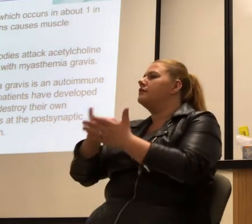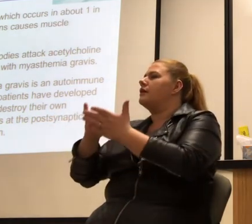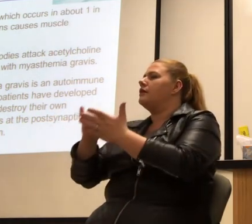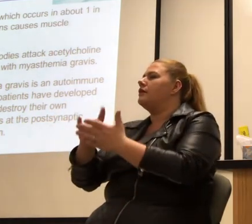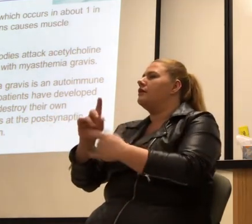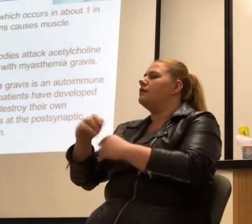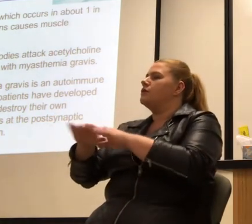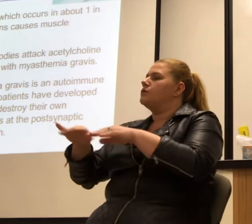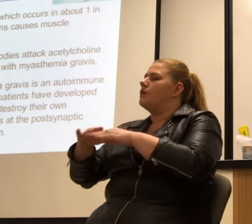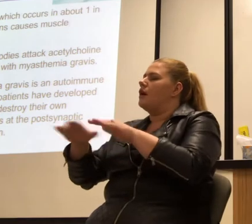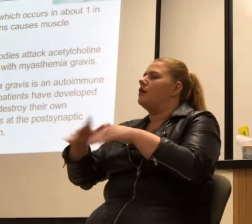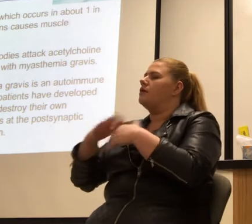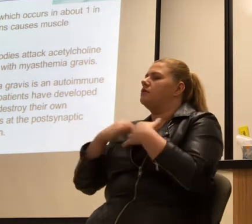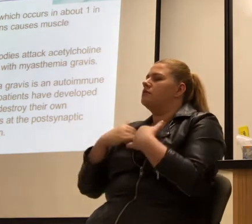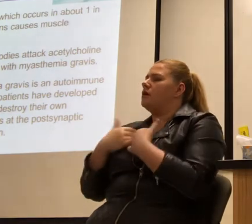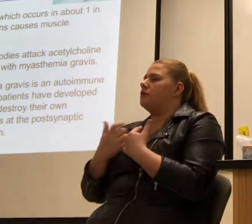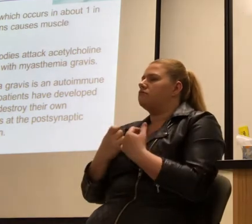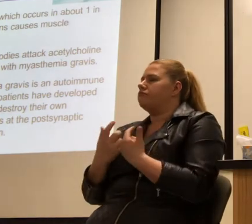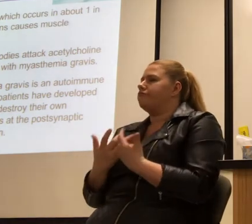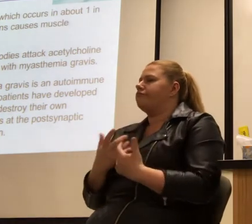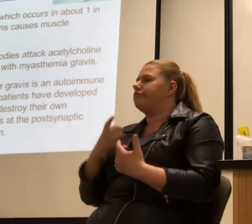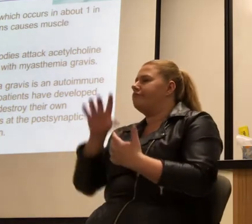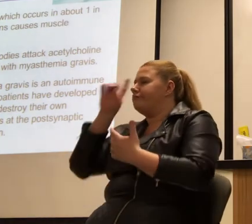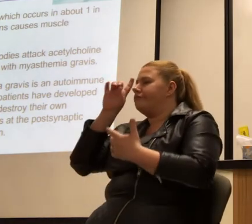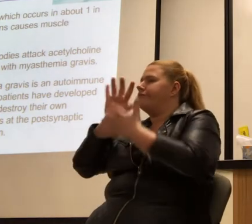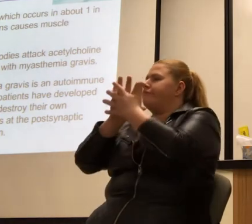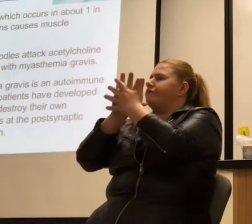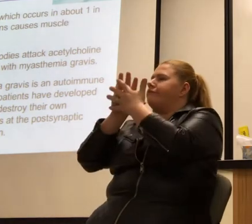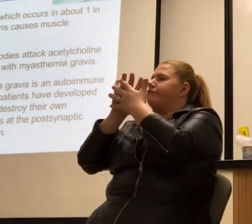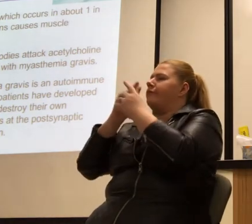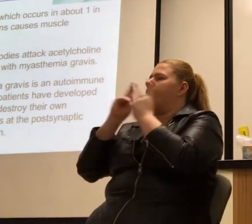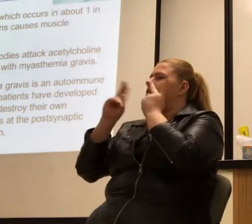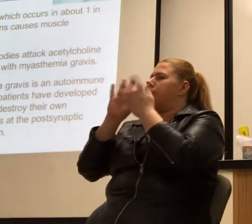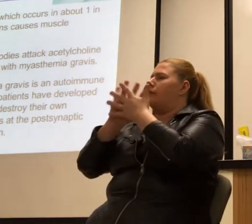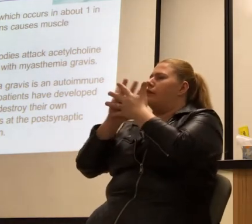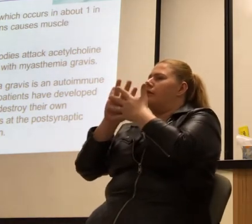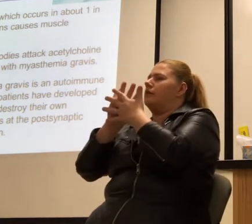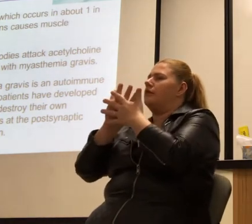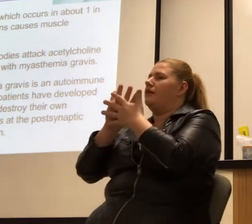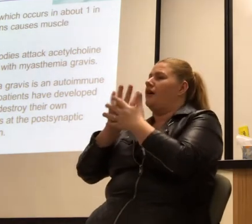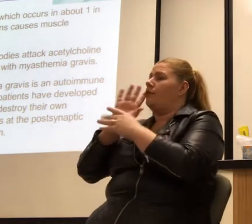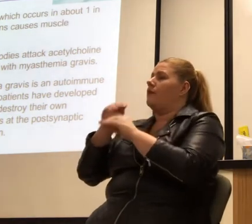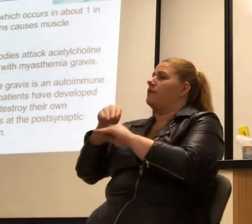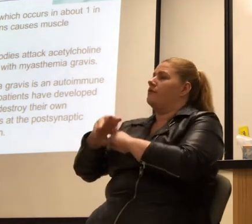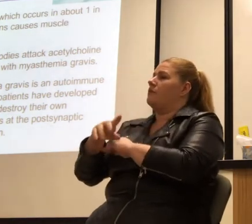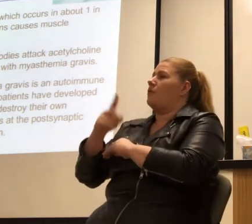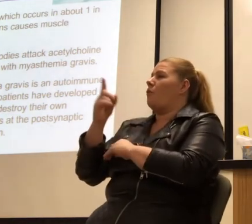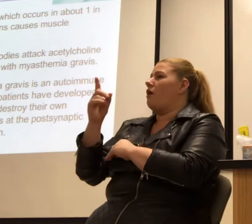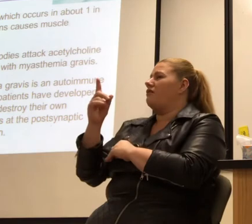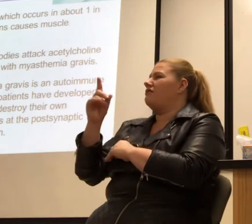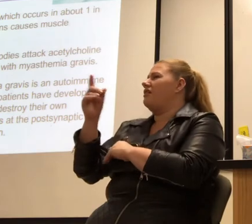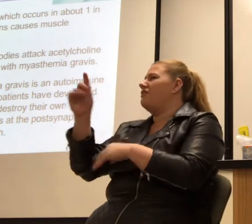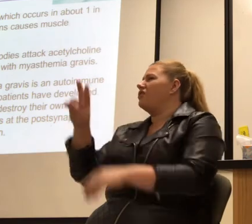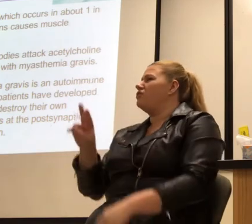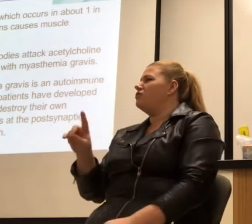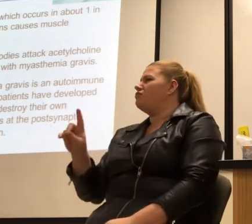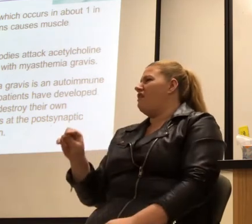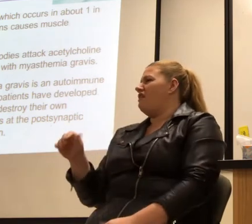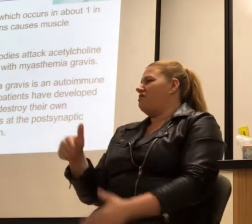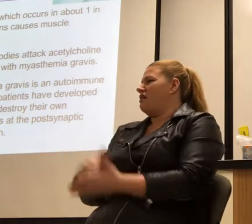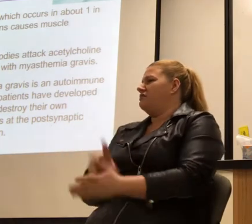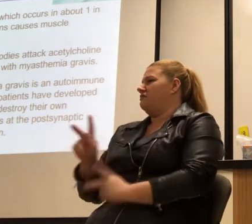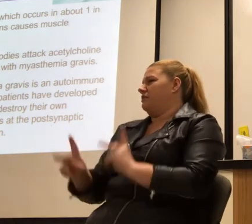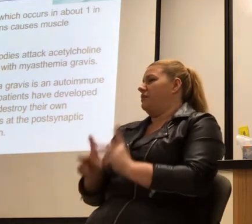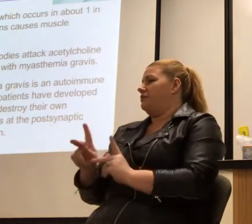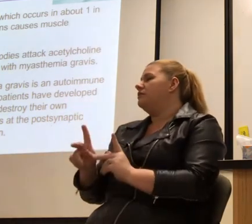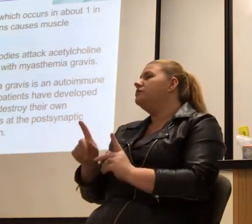vision. It affects about one in every 20,000 persons caused by muscle paralysis fatigue, and